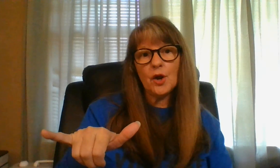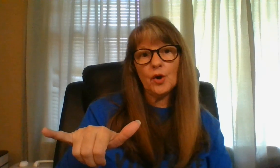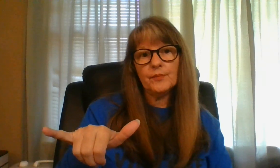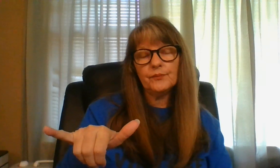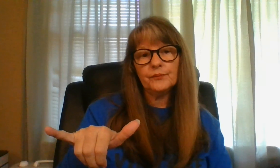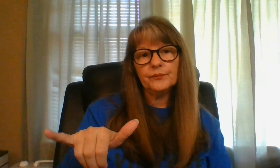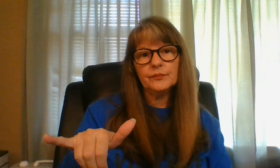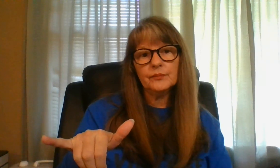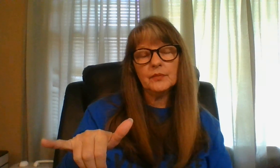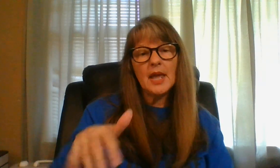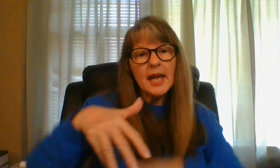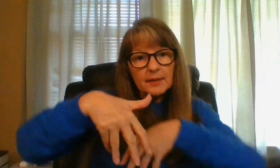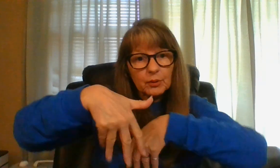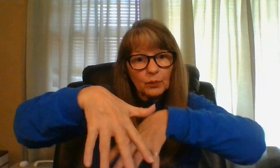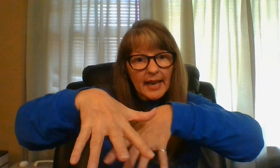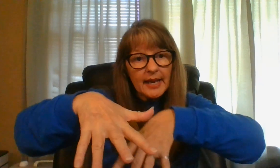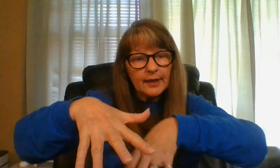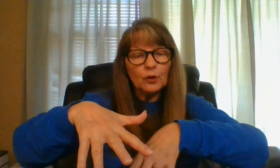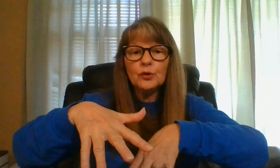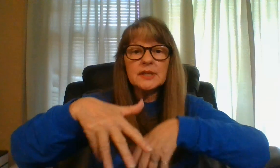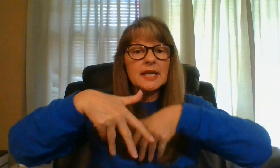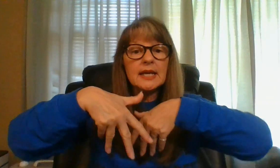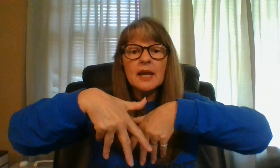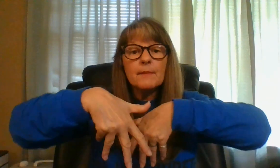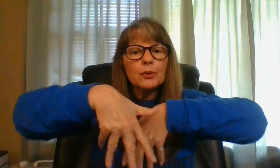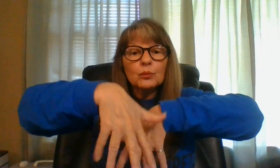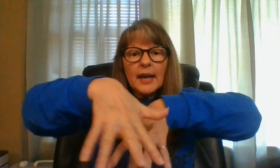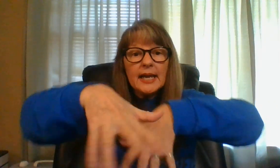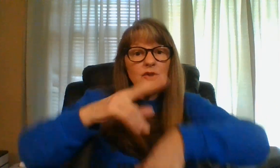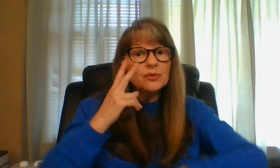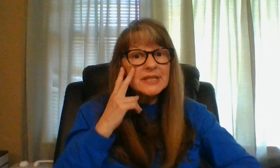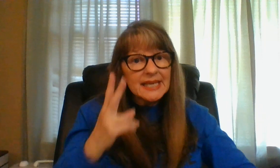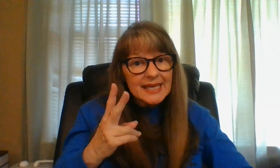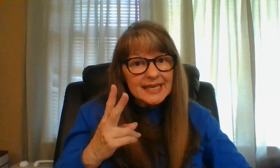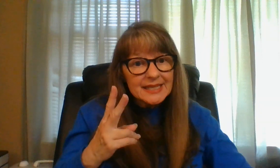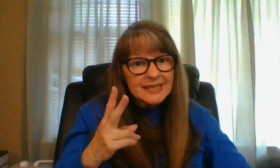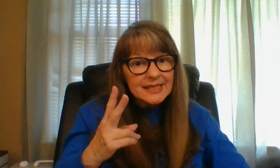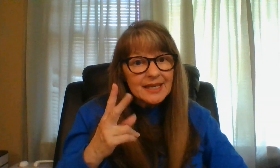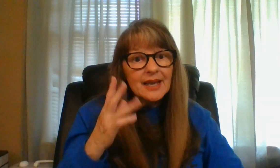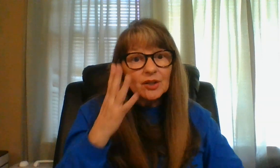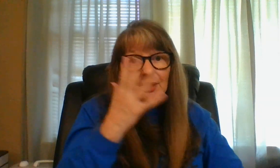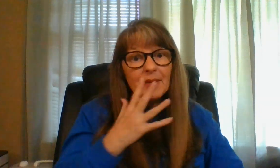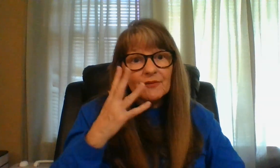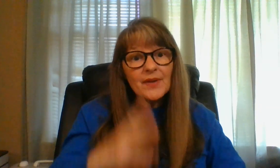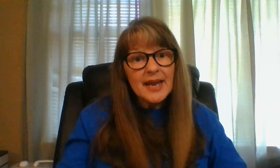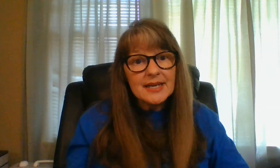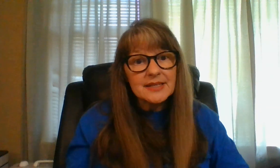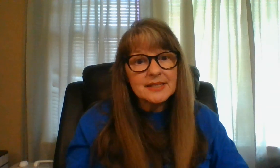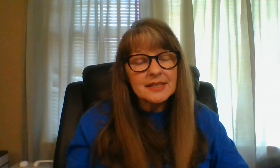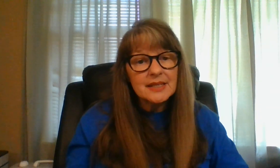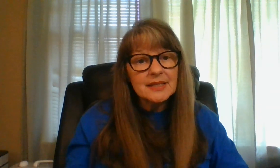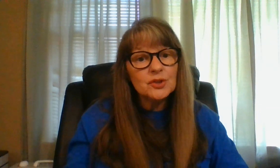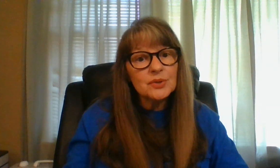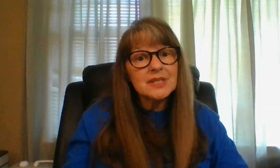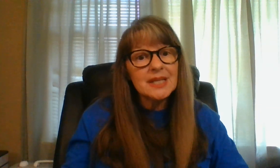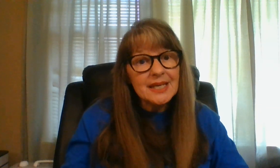air. Parade. Or you could say parade. You see it? Look at my face. Did you see